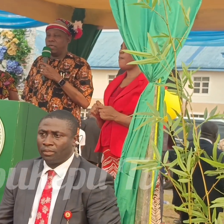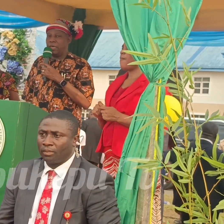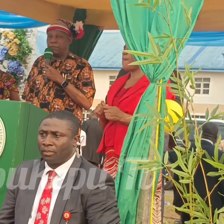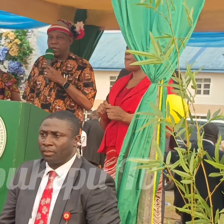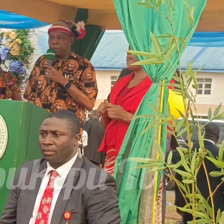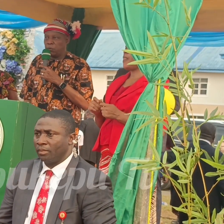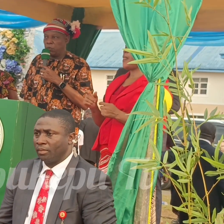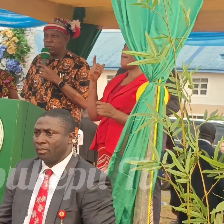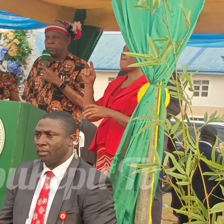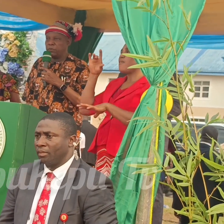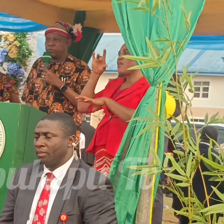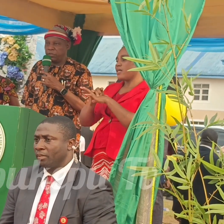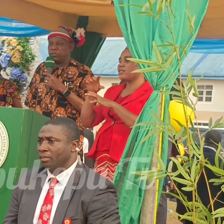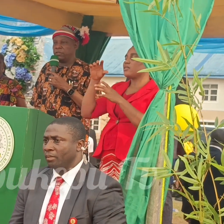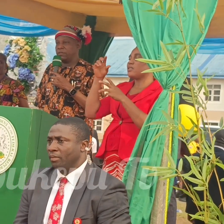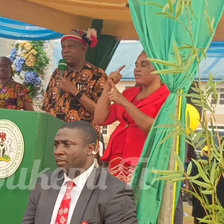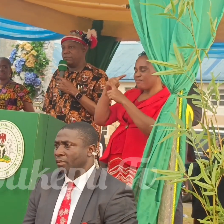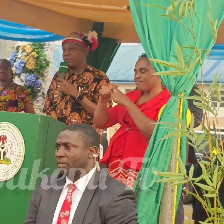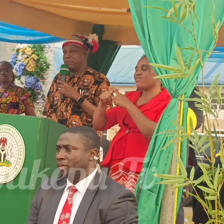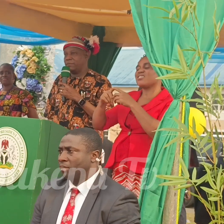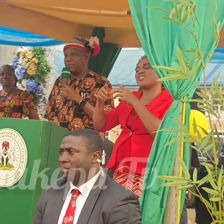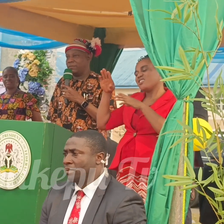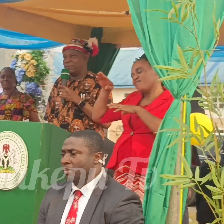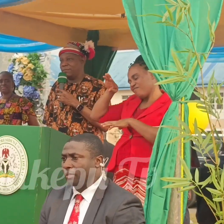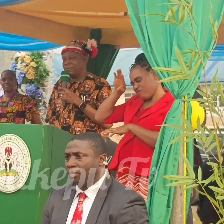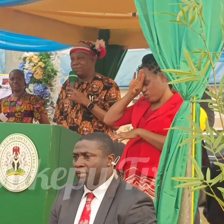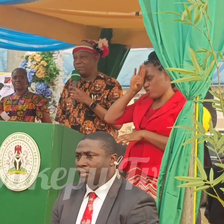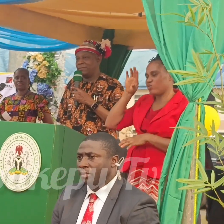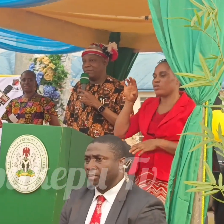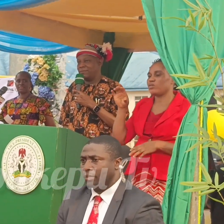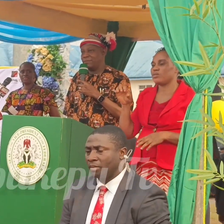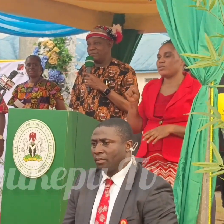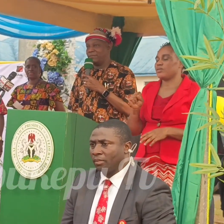the aches and flaws, the frustrations